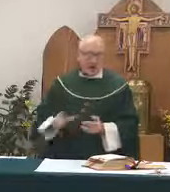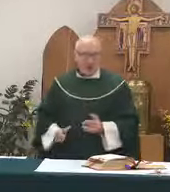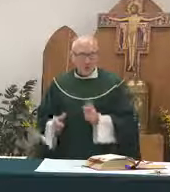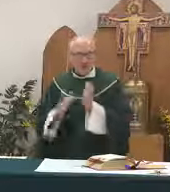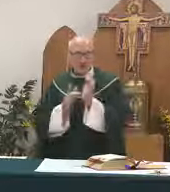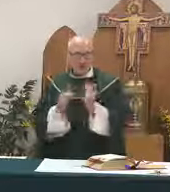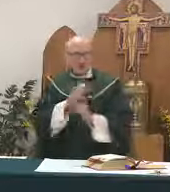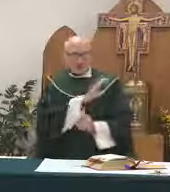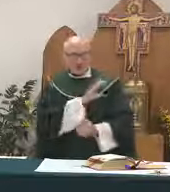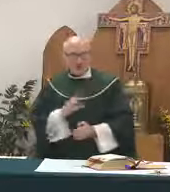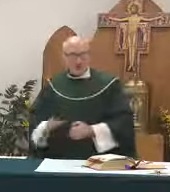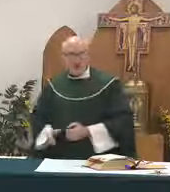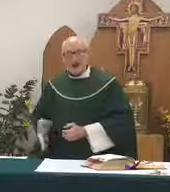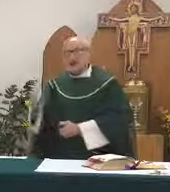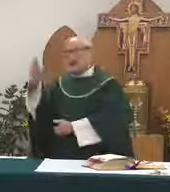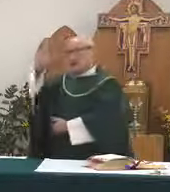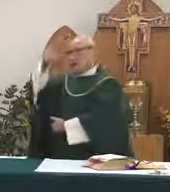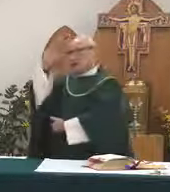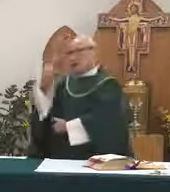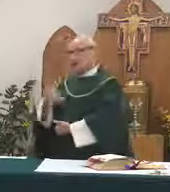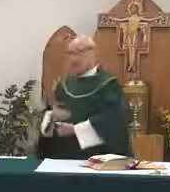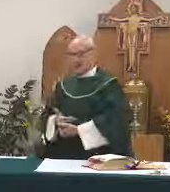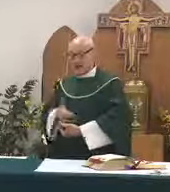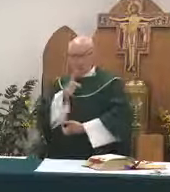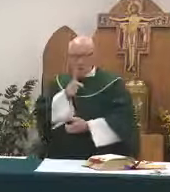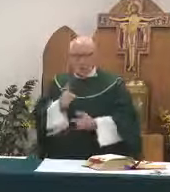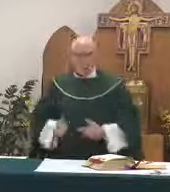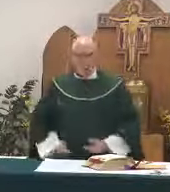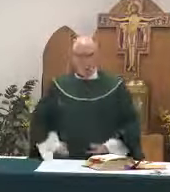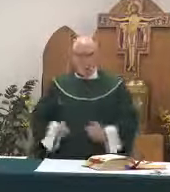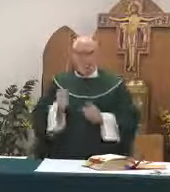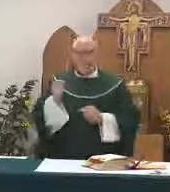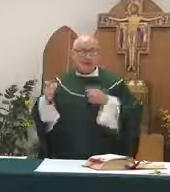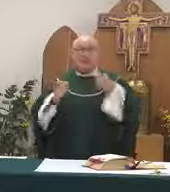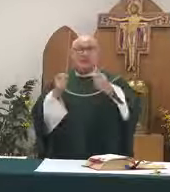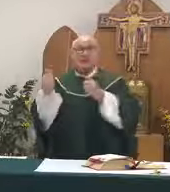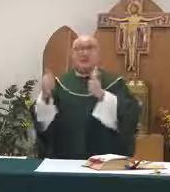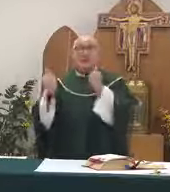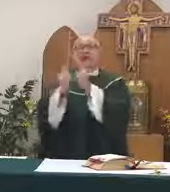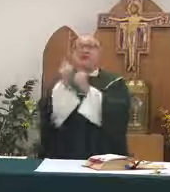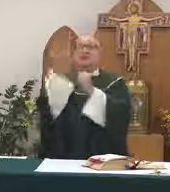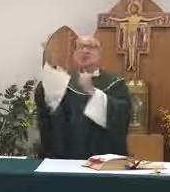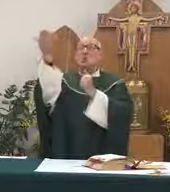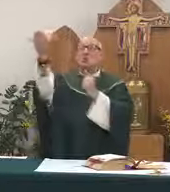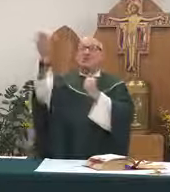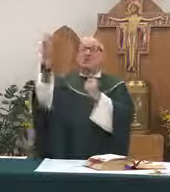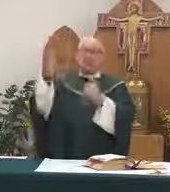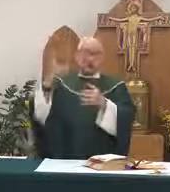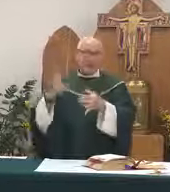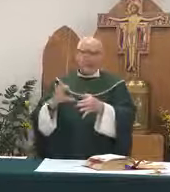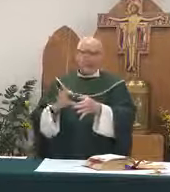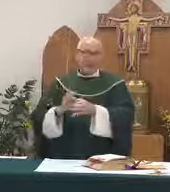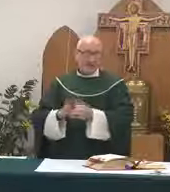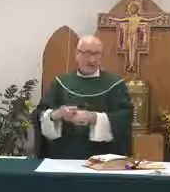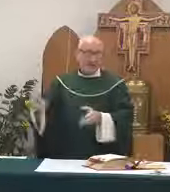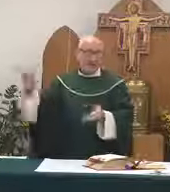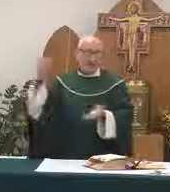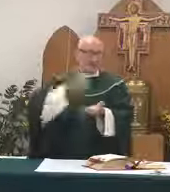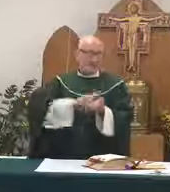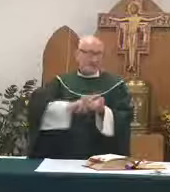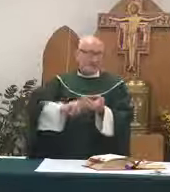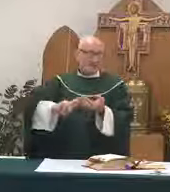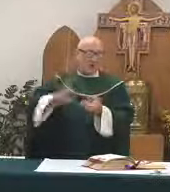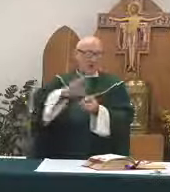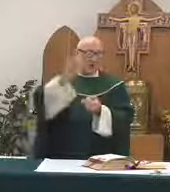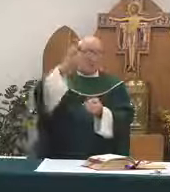Through our Lord Jesus Christ, your Son, who lives and reigns with you in the